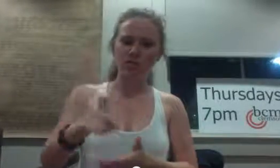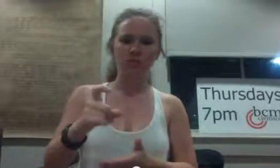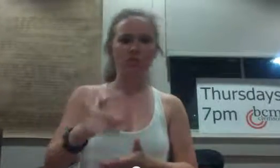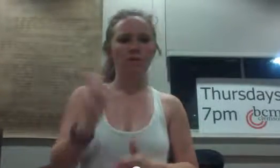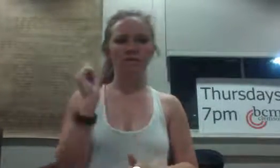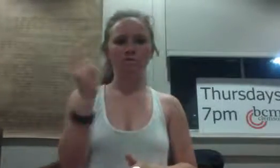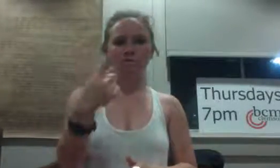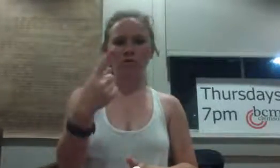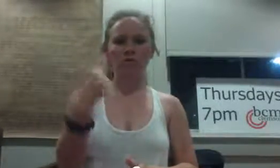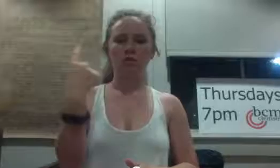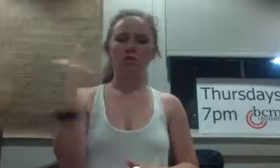history